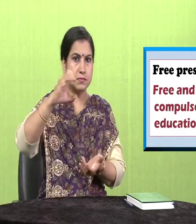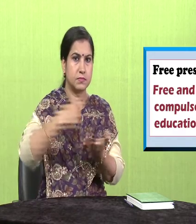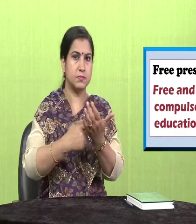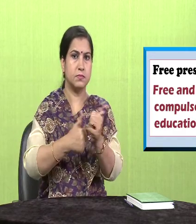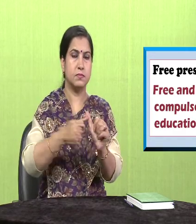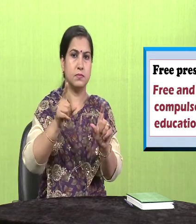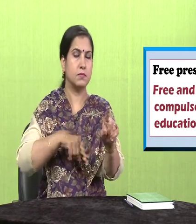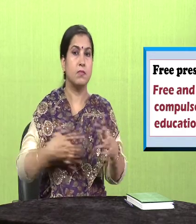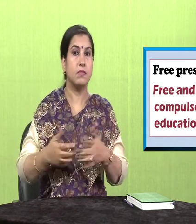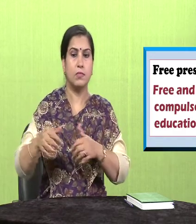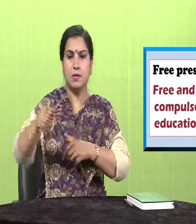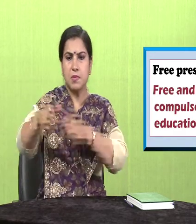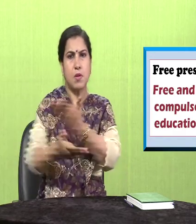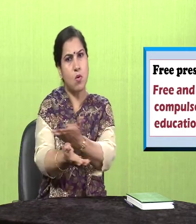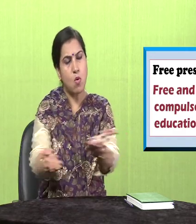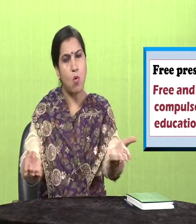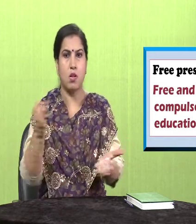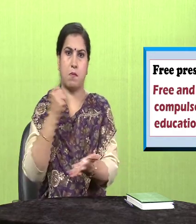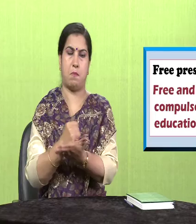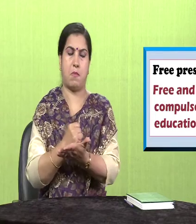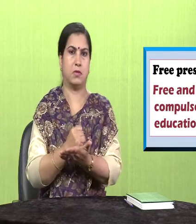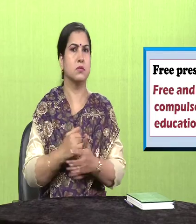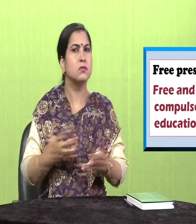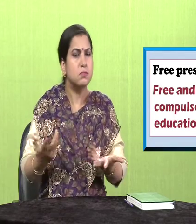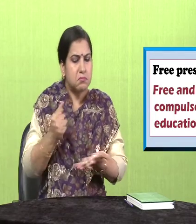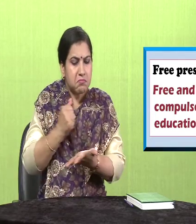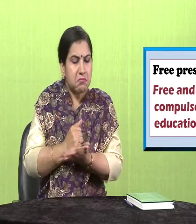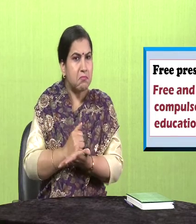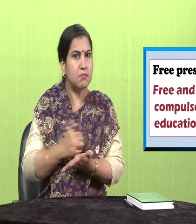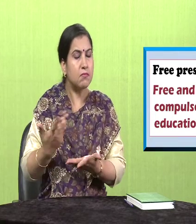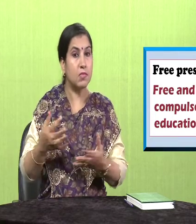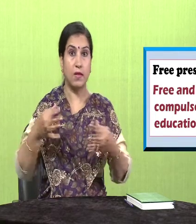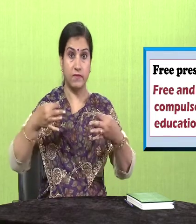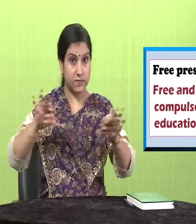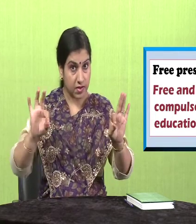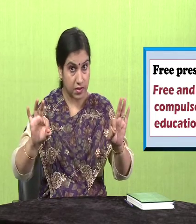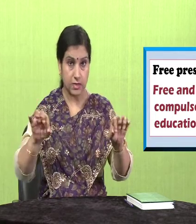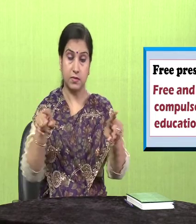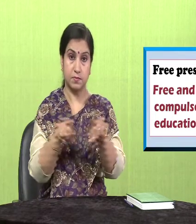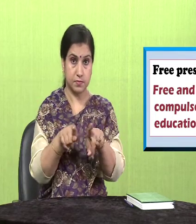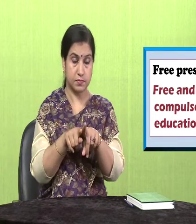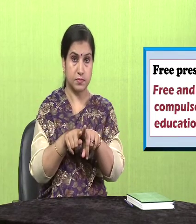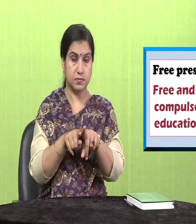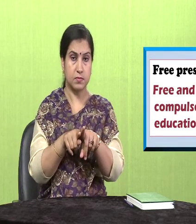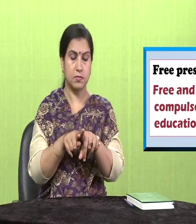citizens should have the right of free and compulsory